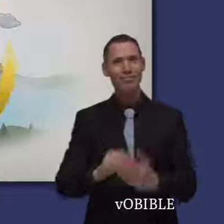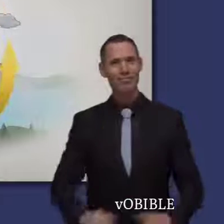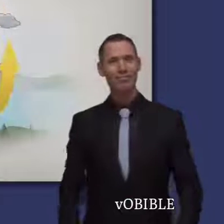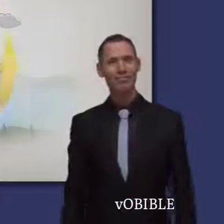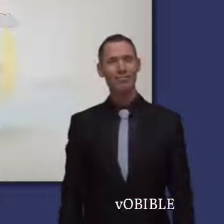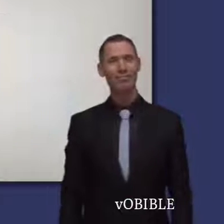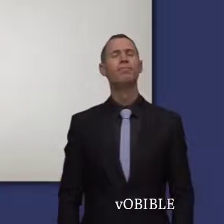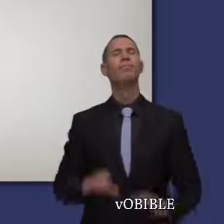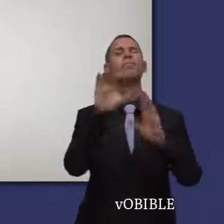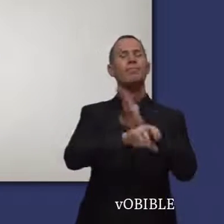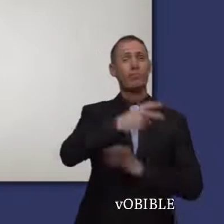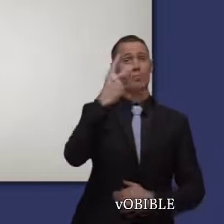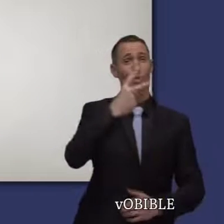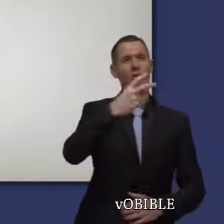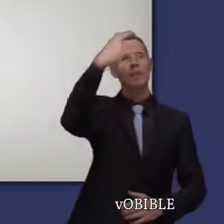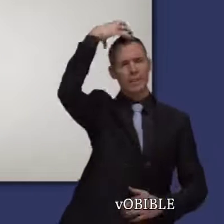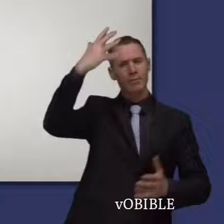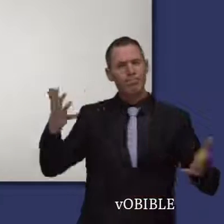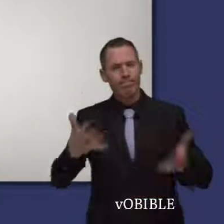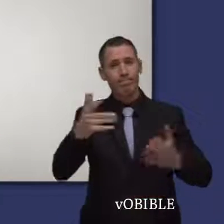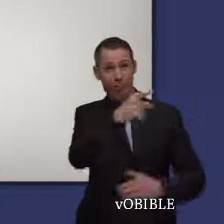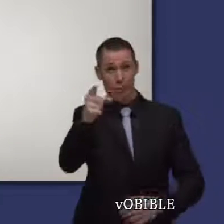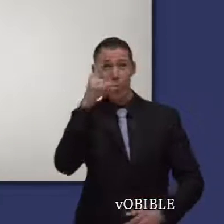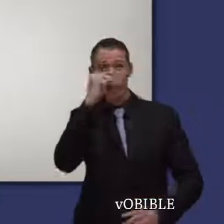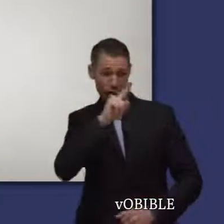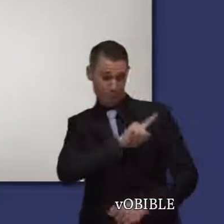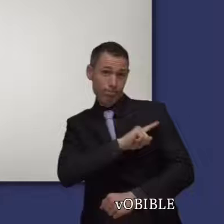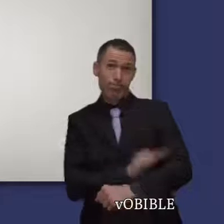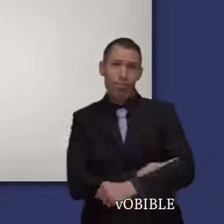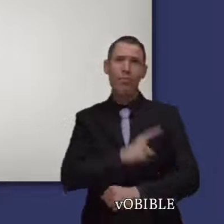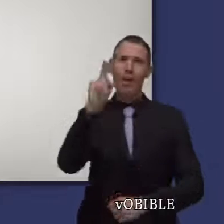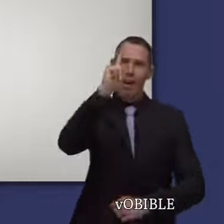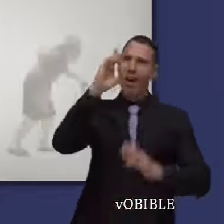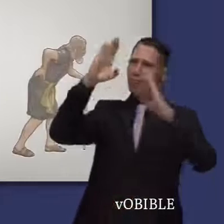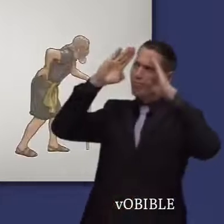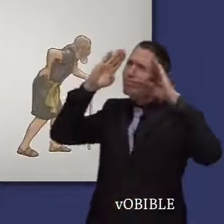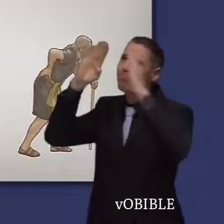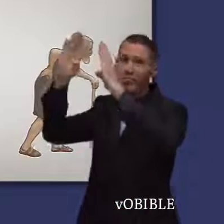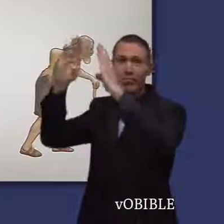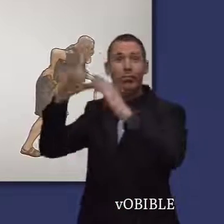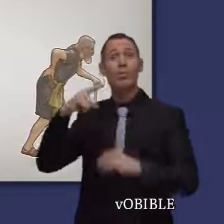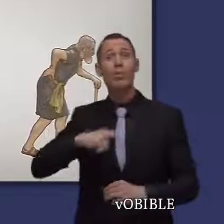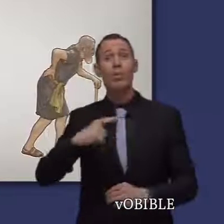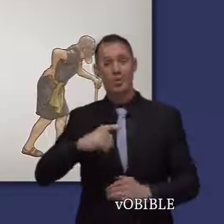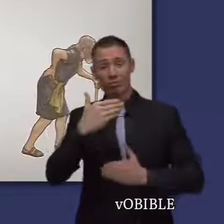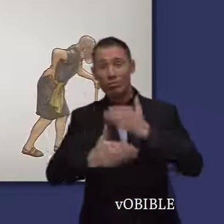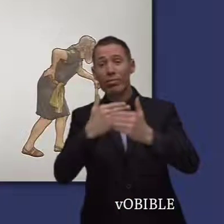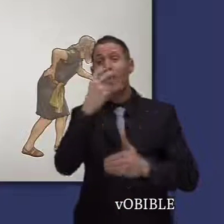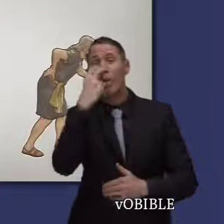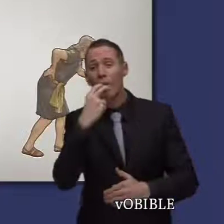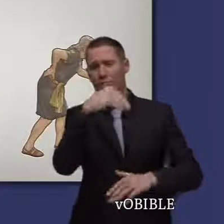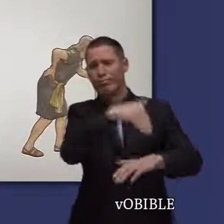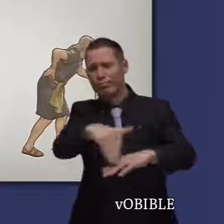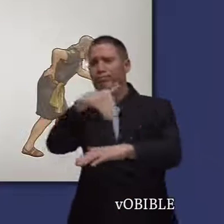process. In chapter 12, he encourages young ones to make wise choices before the challenges